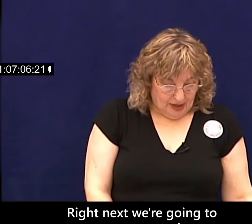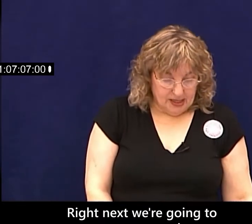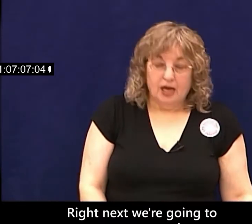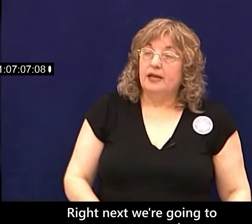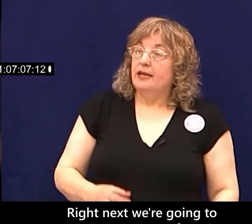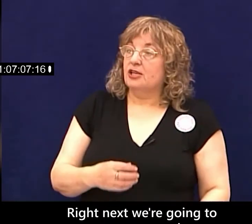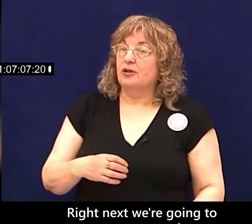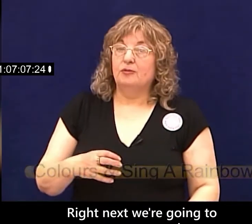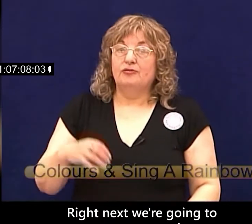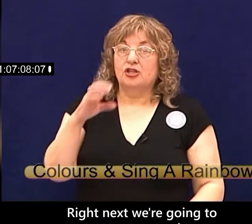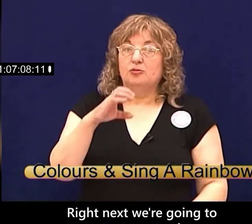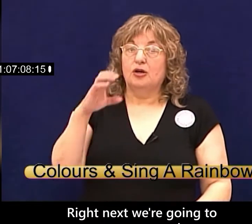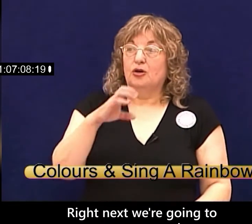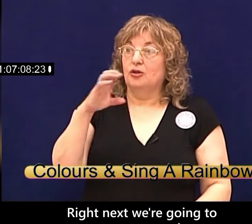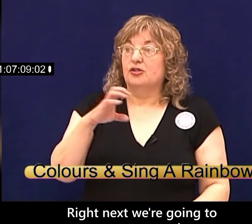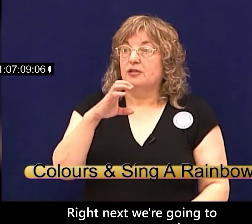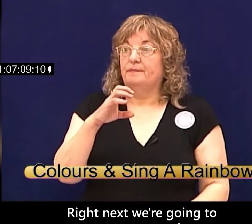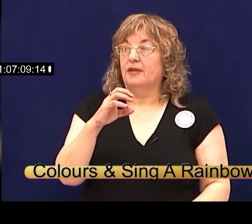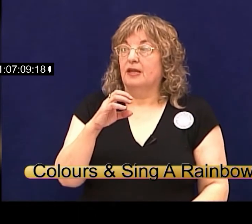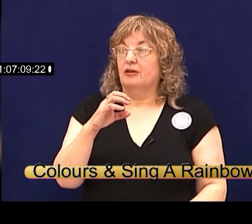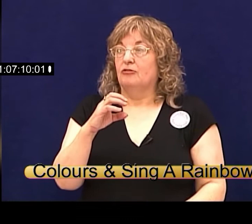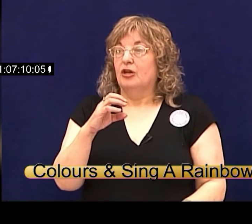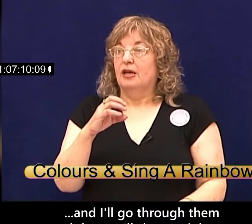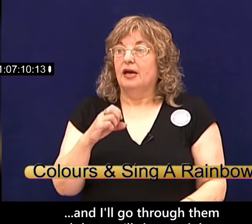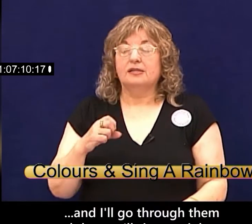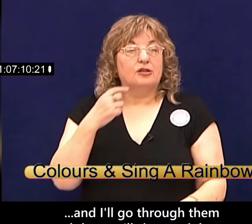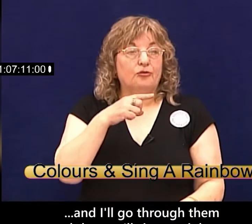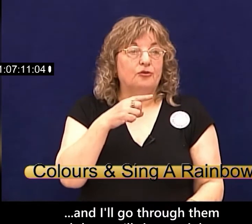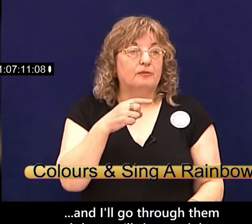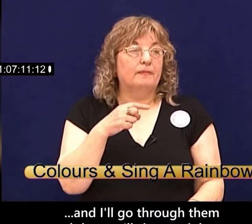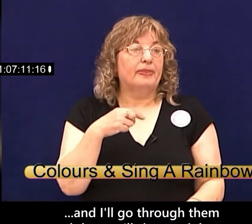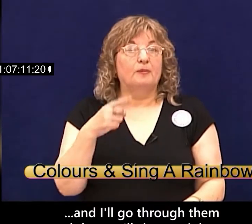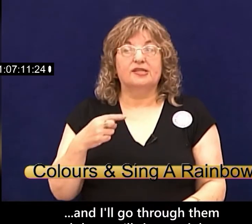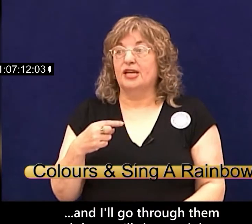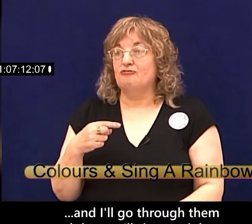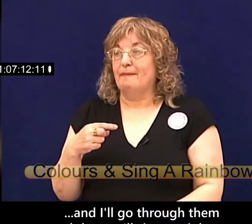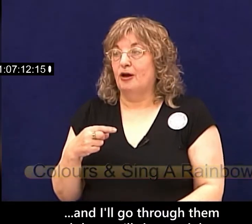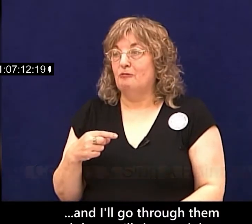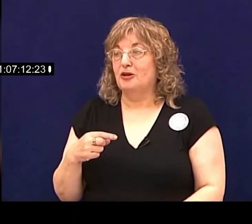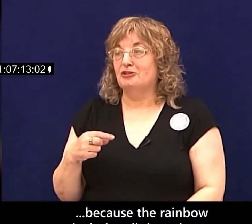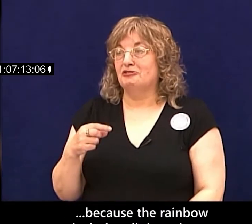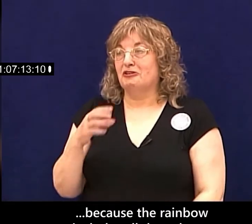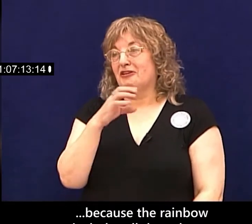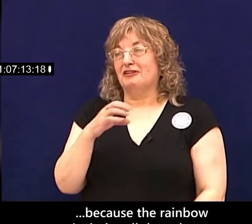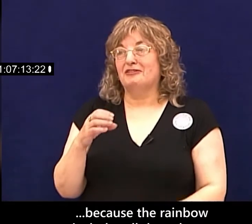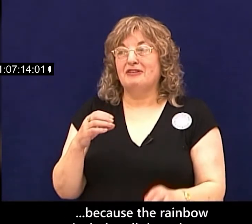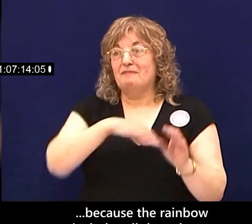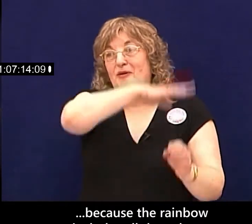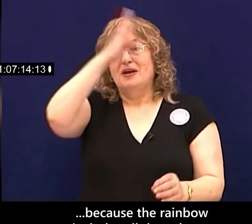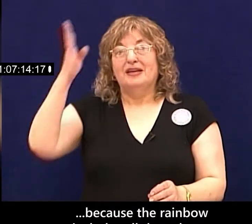Right, next we're going to move on to our colours. And I'll go through them and then we'll sing a rainbow, because the rainbow